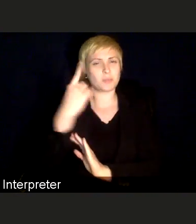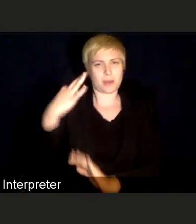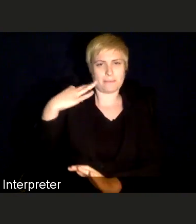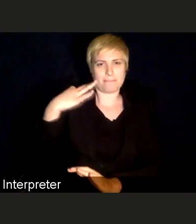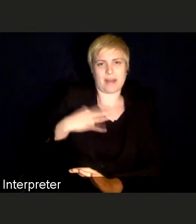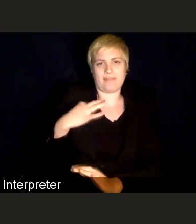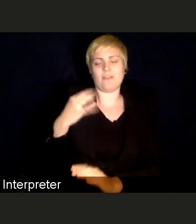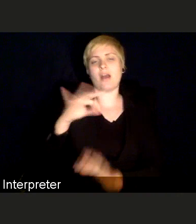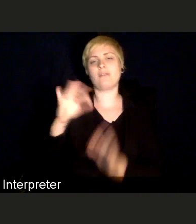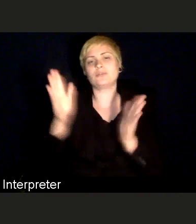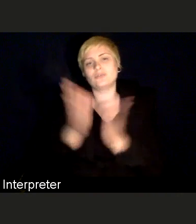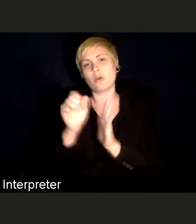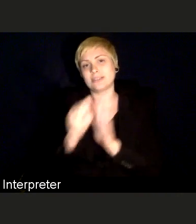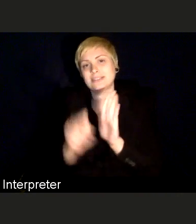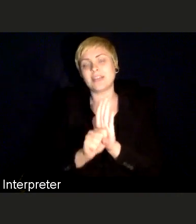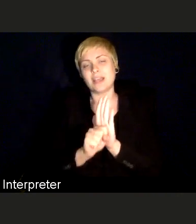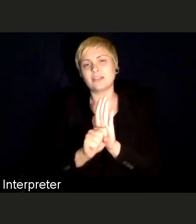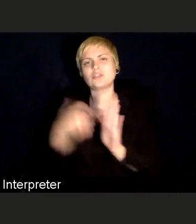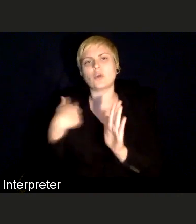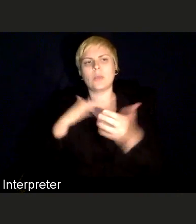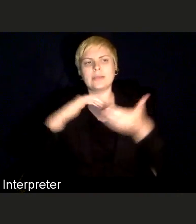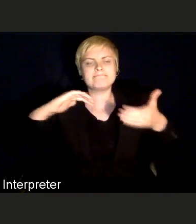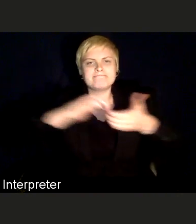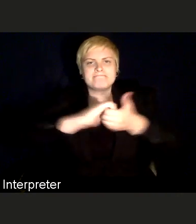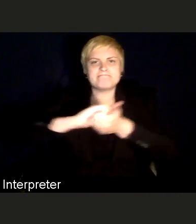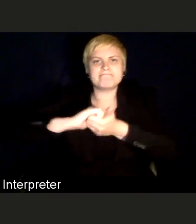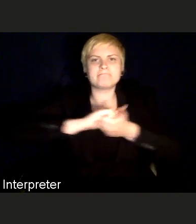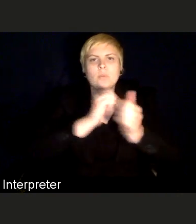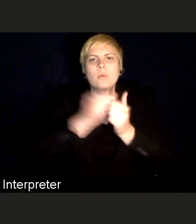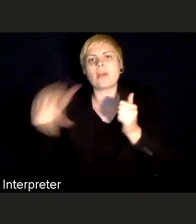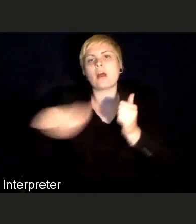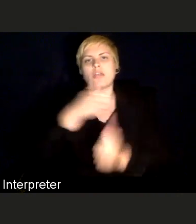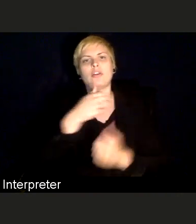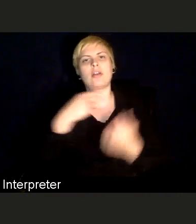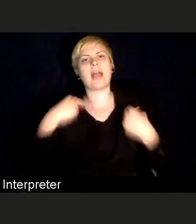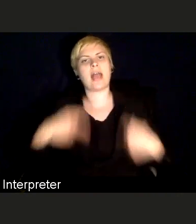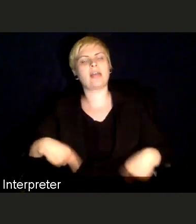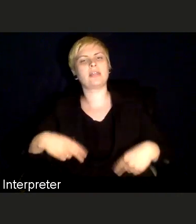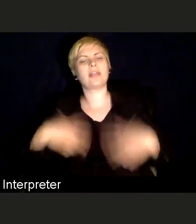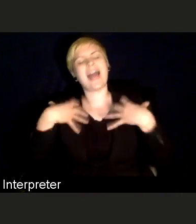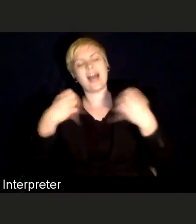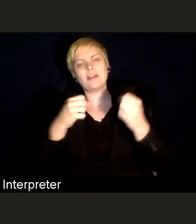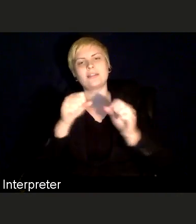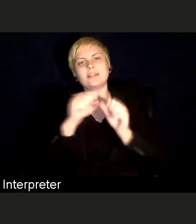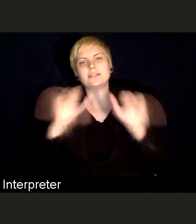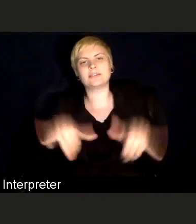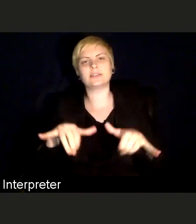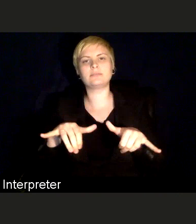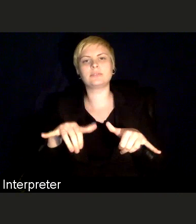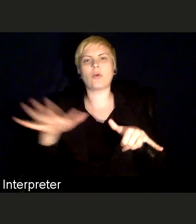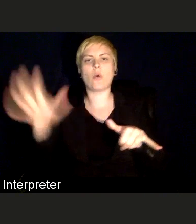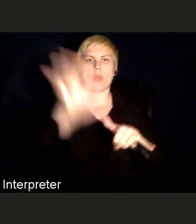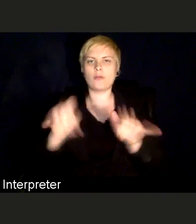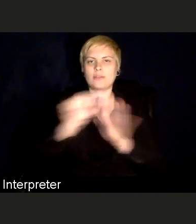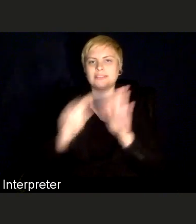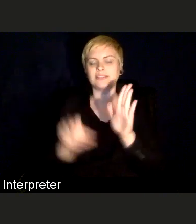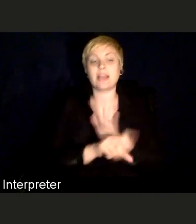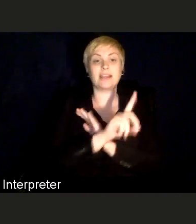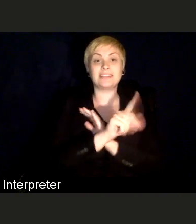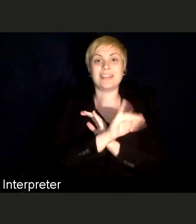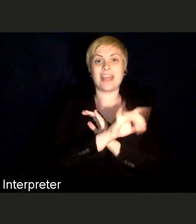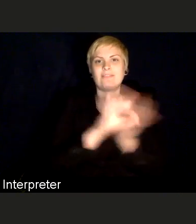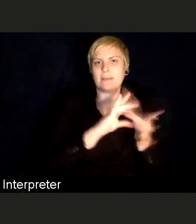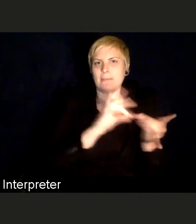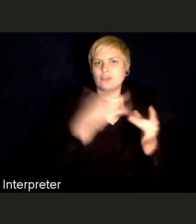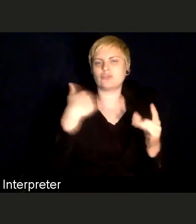work with other health systems across the state, and we work, as David alluded to, very, very well with our